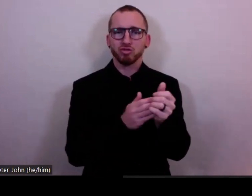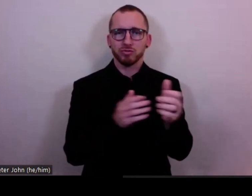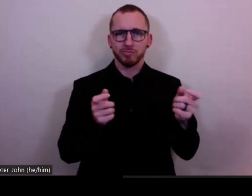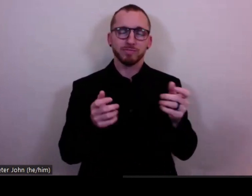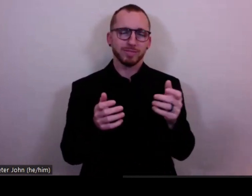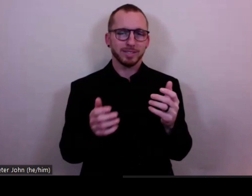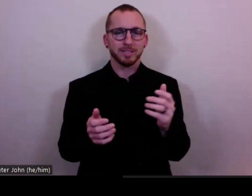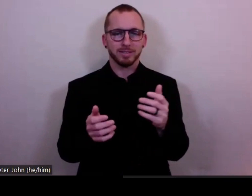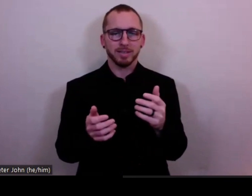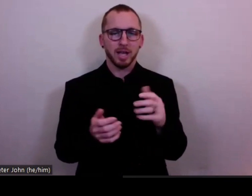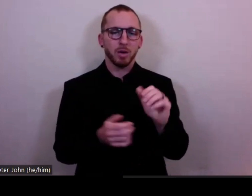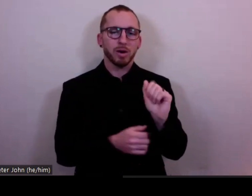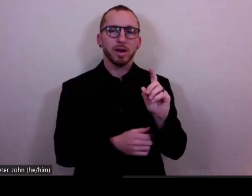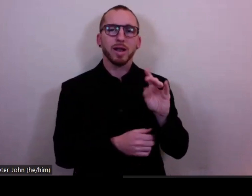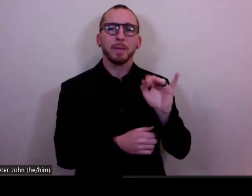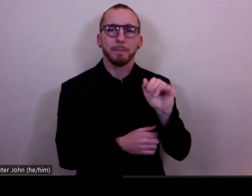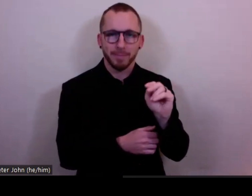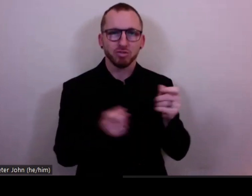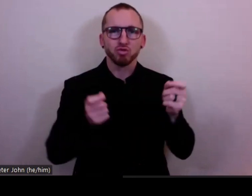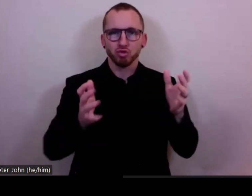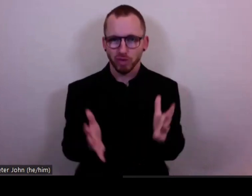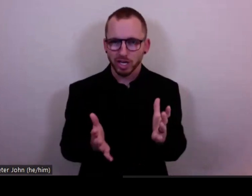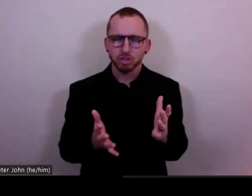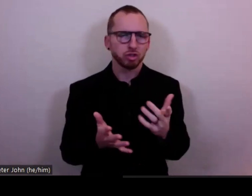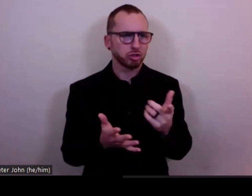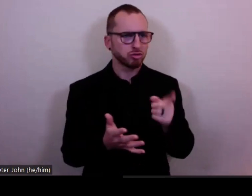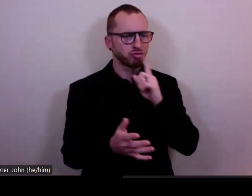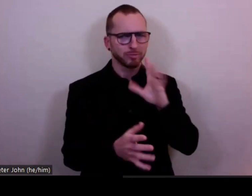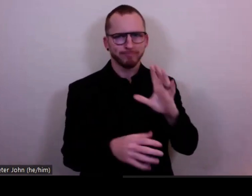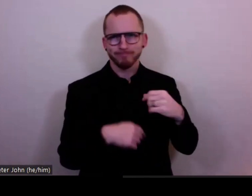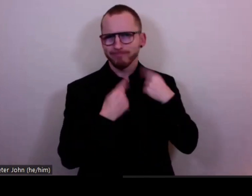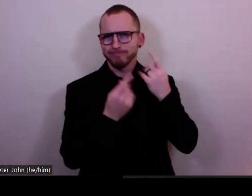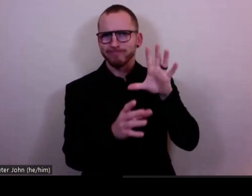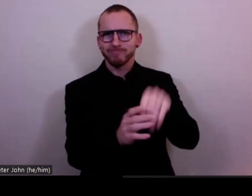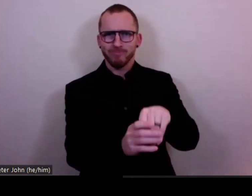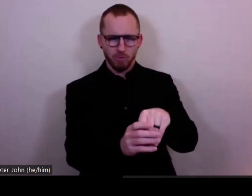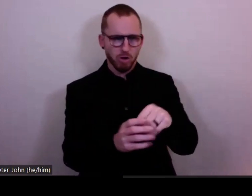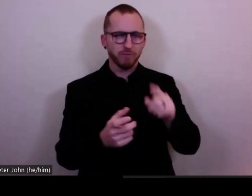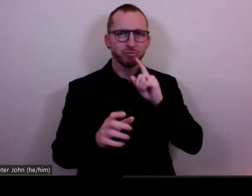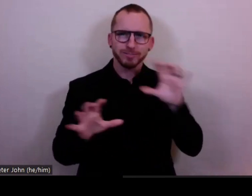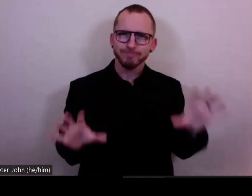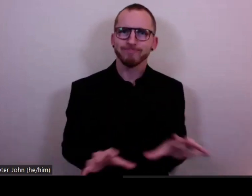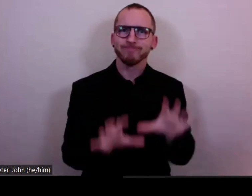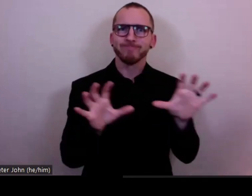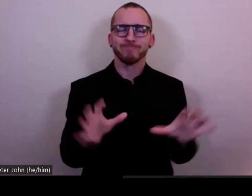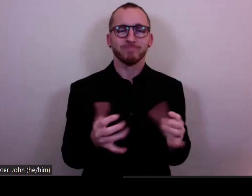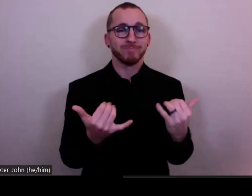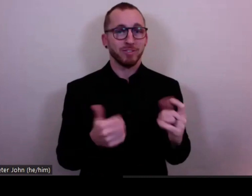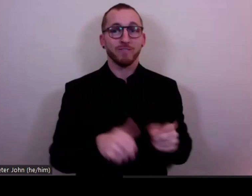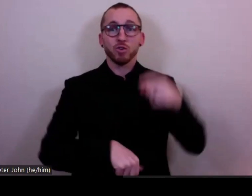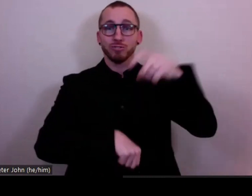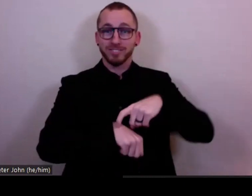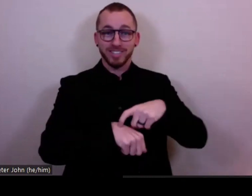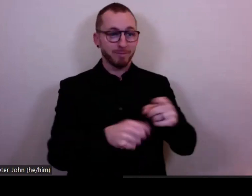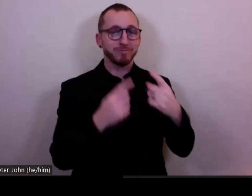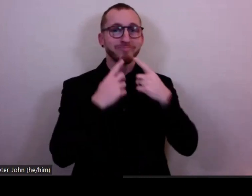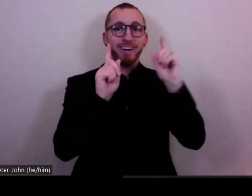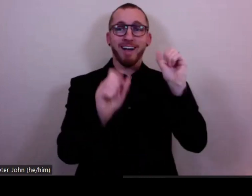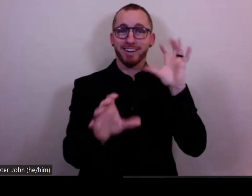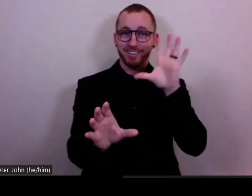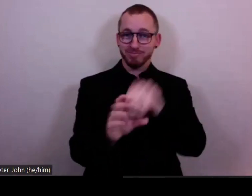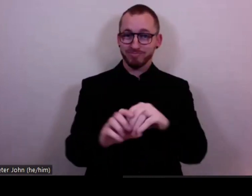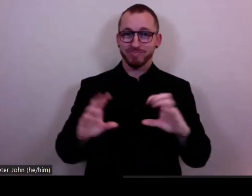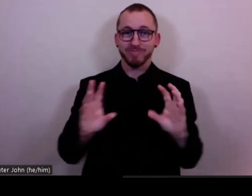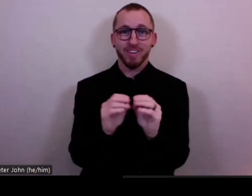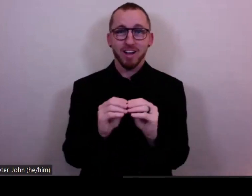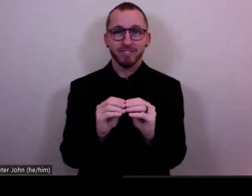4 years that you've been with the organization. And I think today is the first time in your tenure you've been able to kind of step back and enjoy the